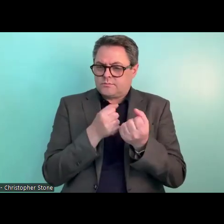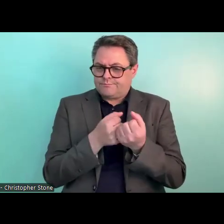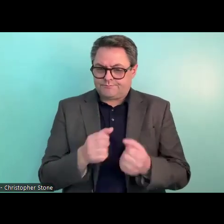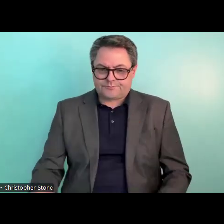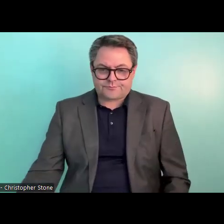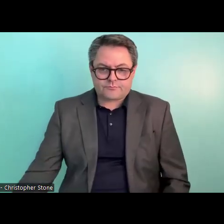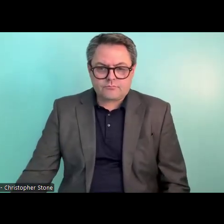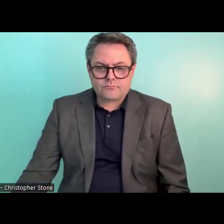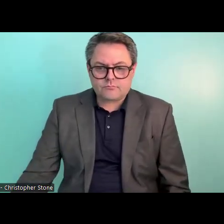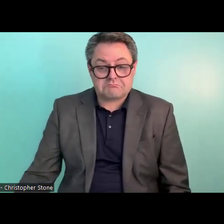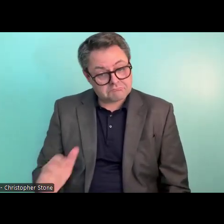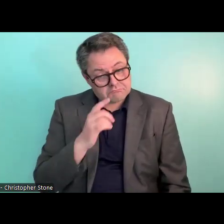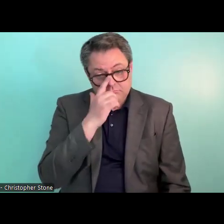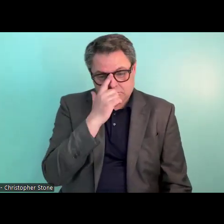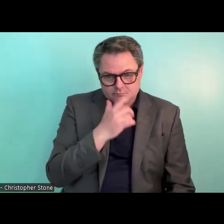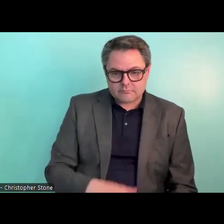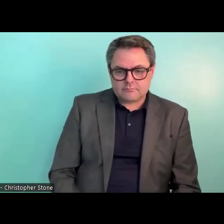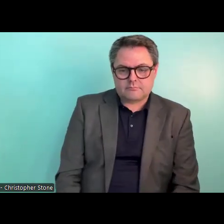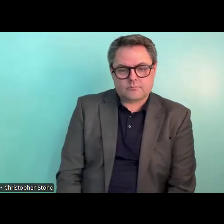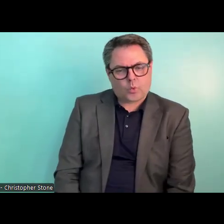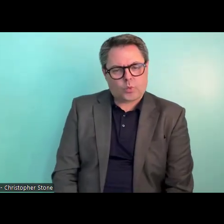Okay, so let's see the results.